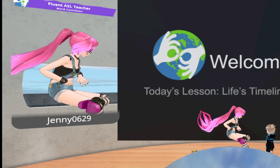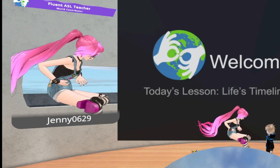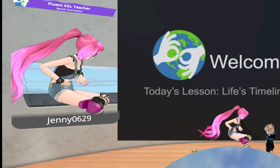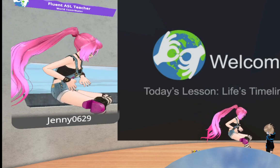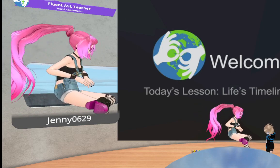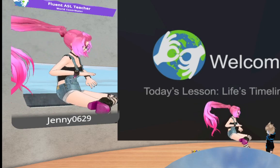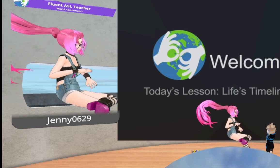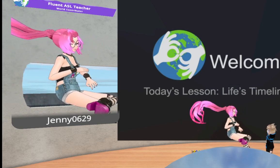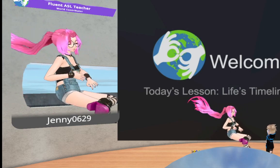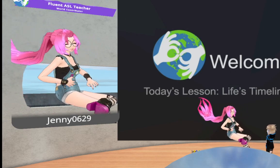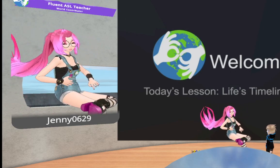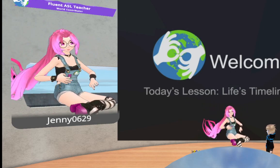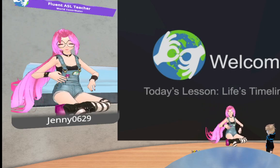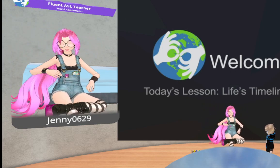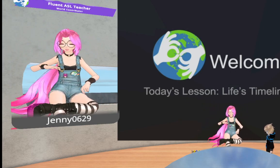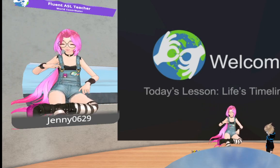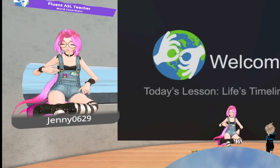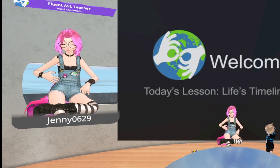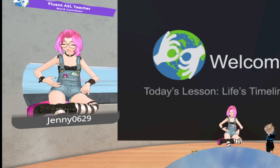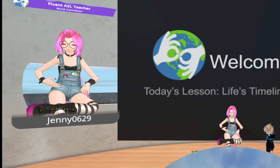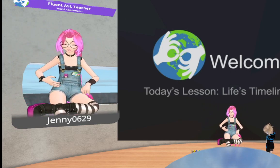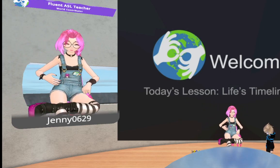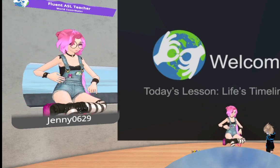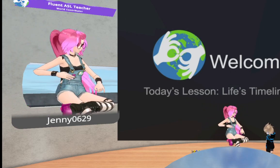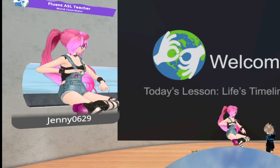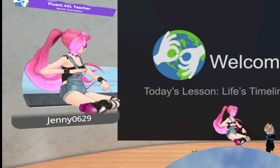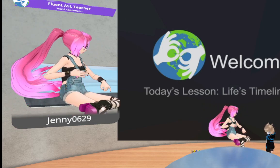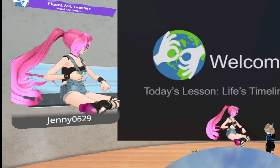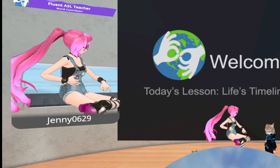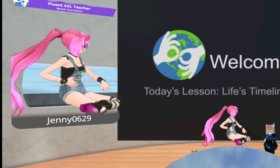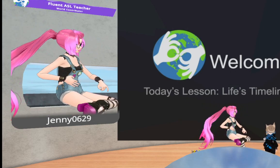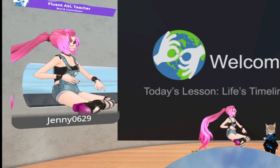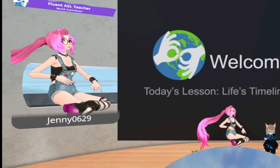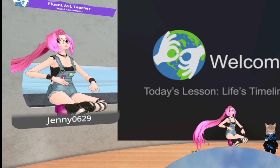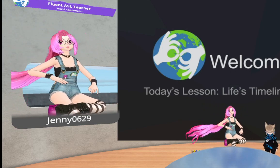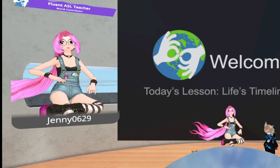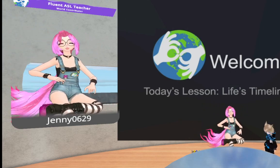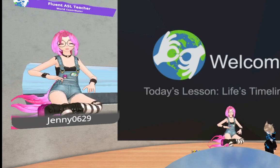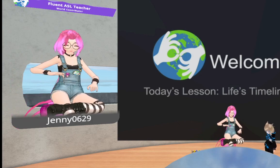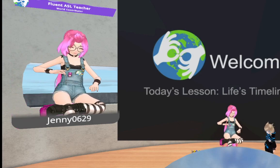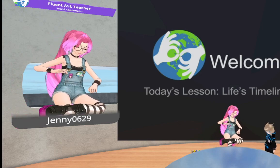Welcome. Welcome, Kool-Aid. Welcome. Yes, yes. Signs welcome.